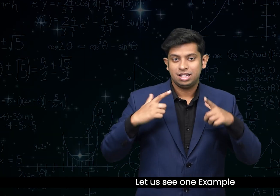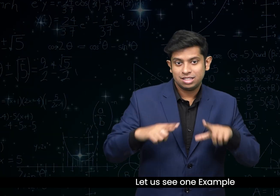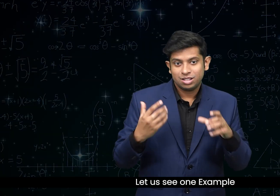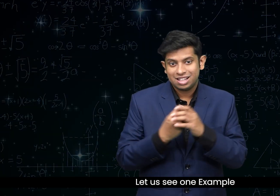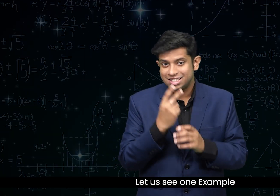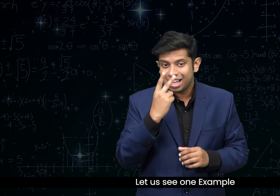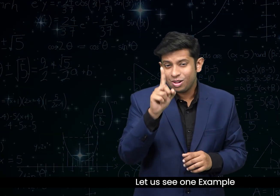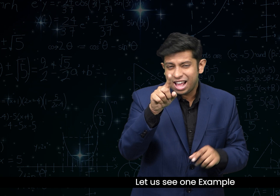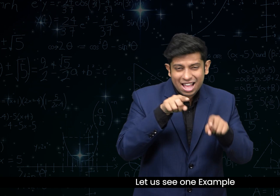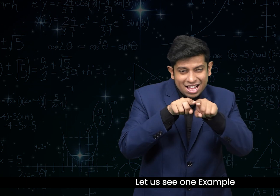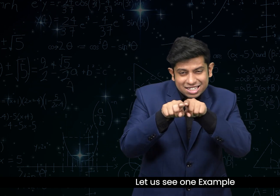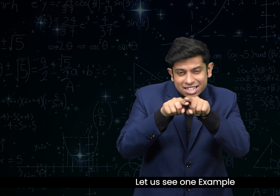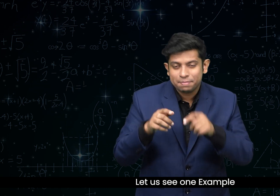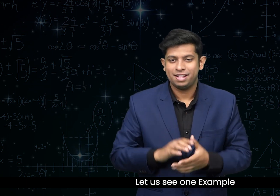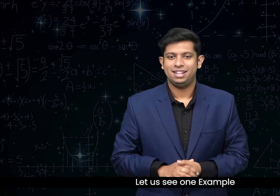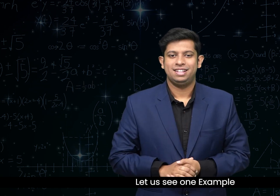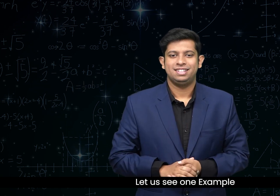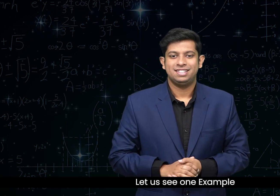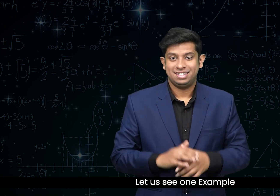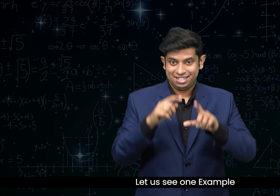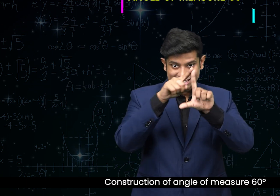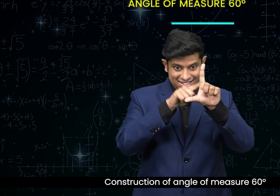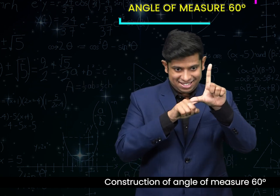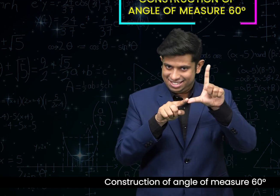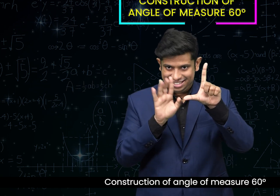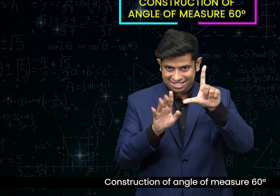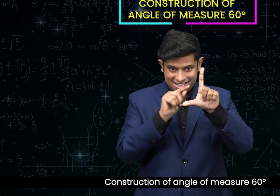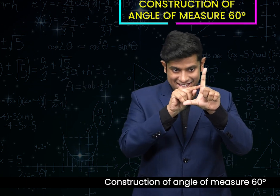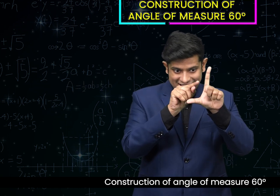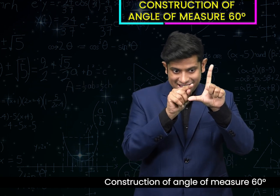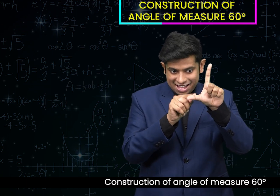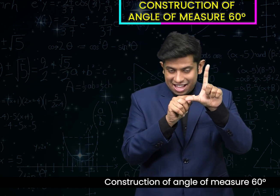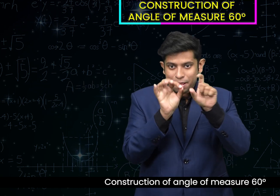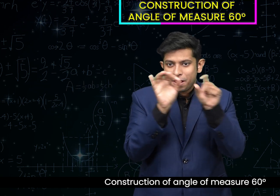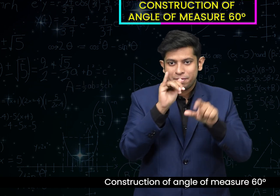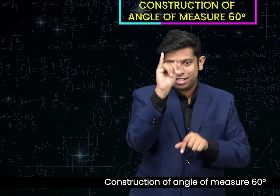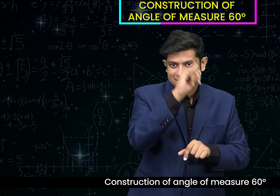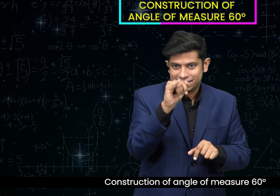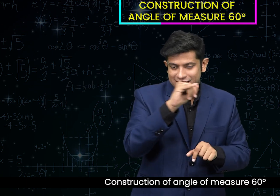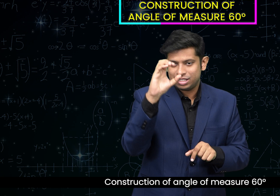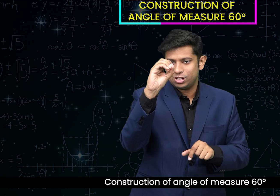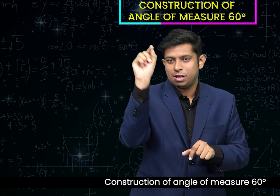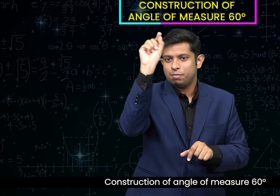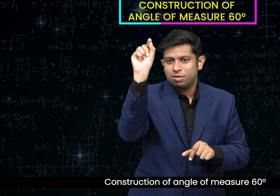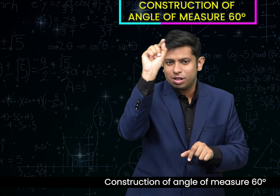Let us see one example. Construction of angle of measure 60 degrees.